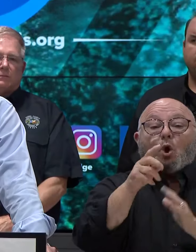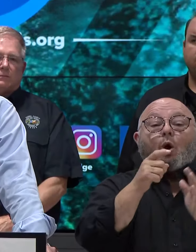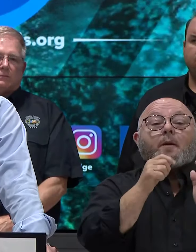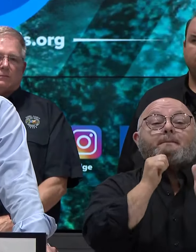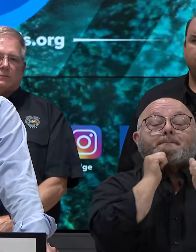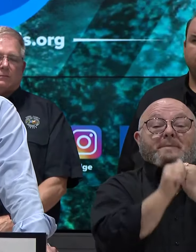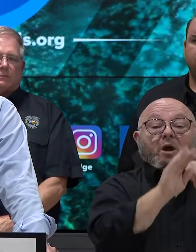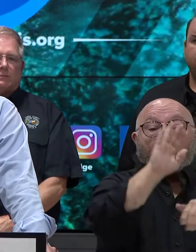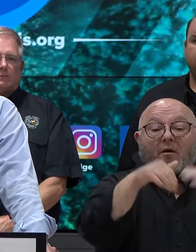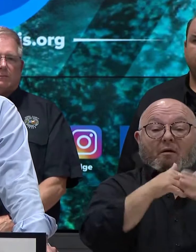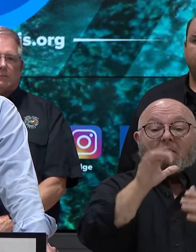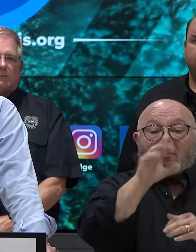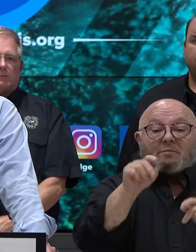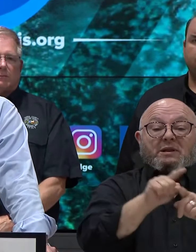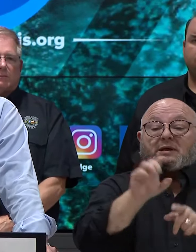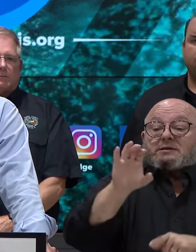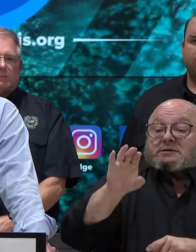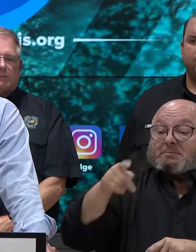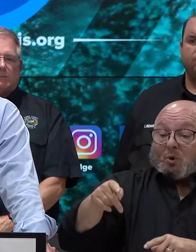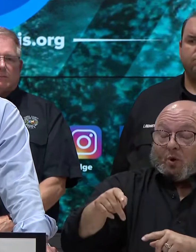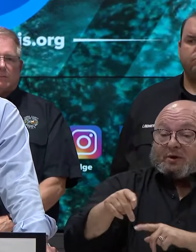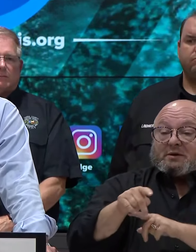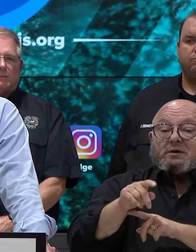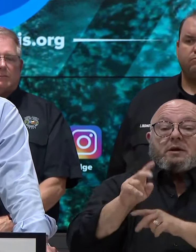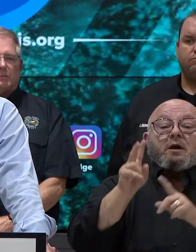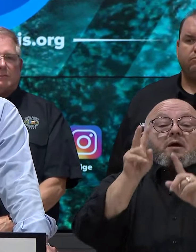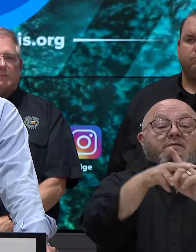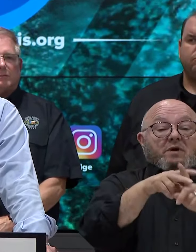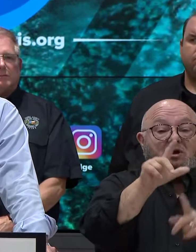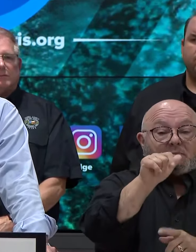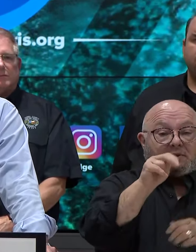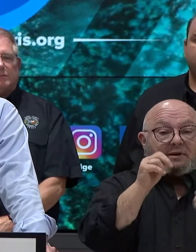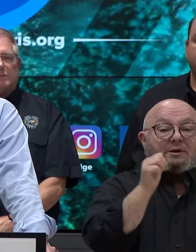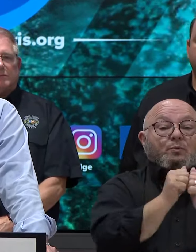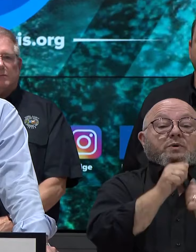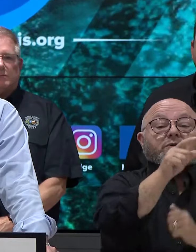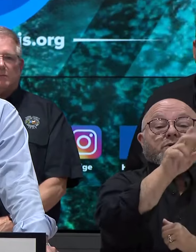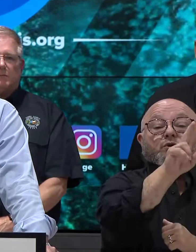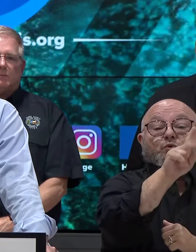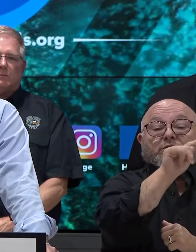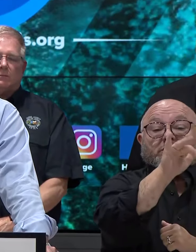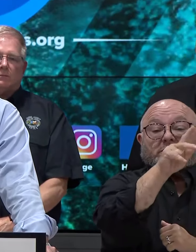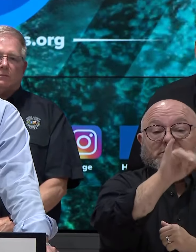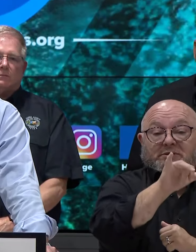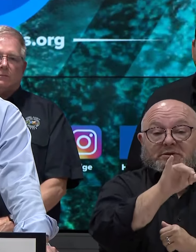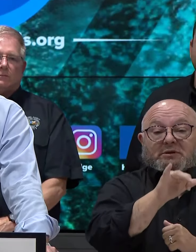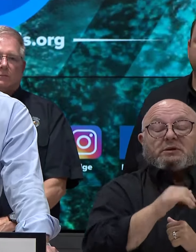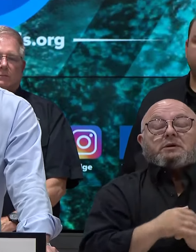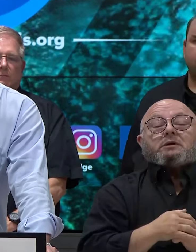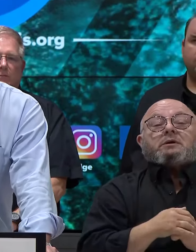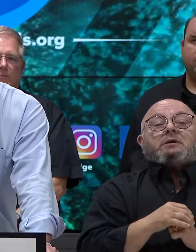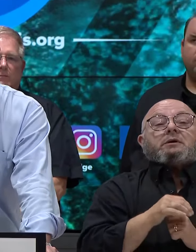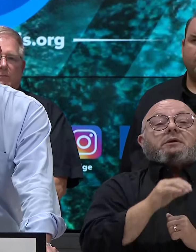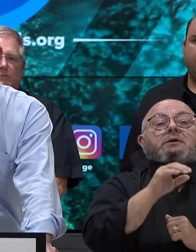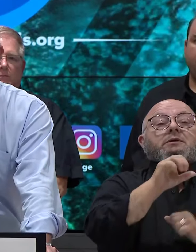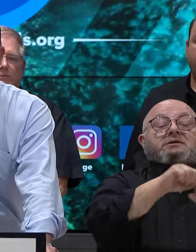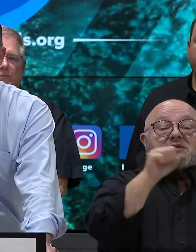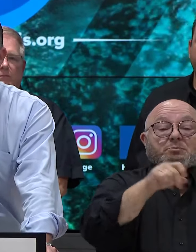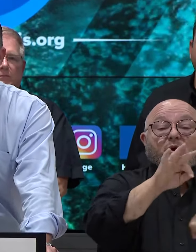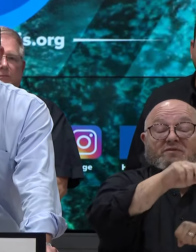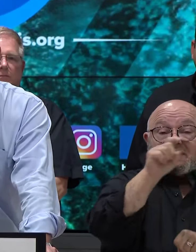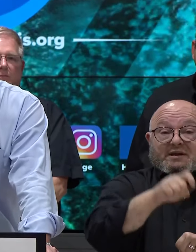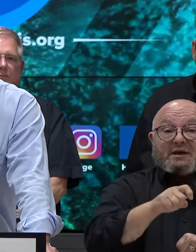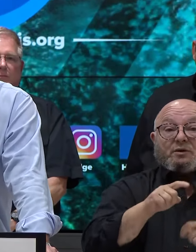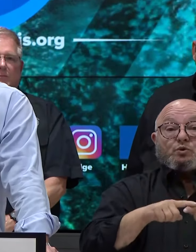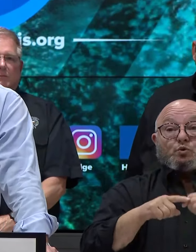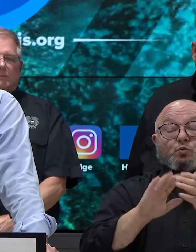all companies like CenterPoint to file a plan with the Public Utility Commission of Texas to harden their system. And I think